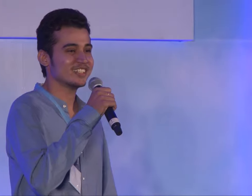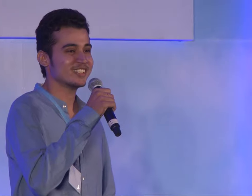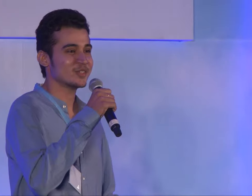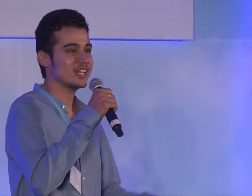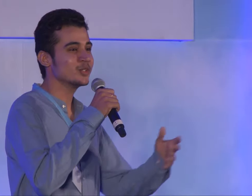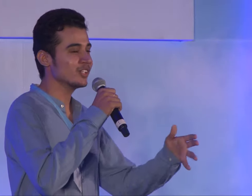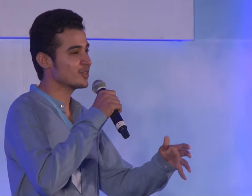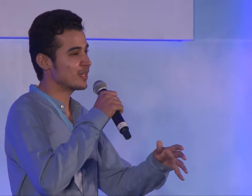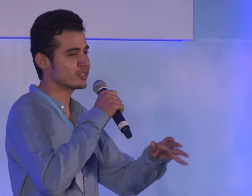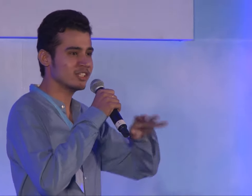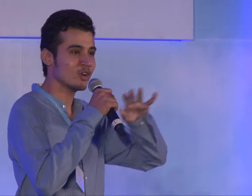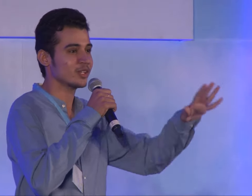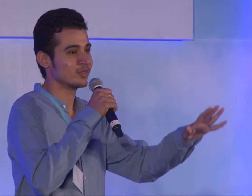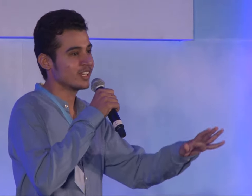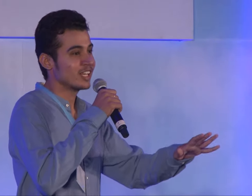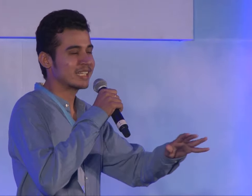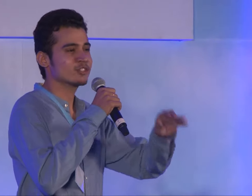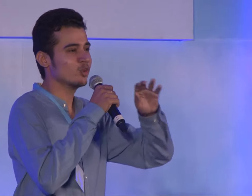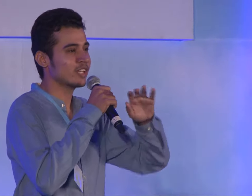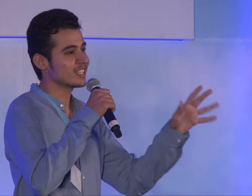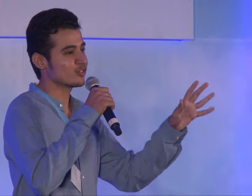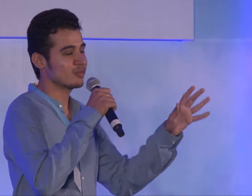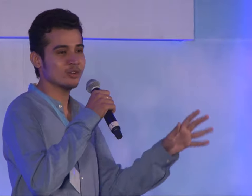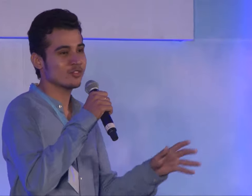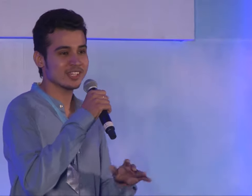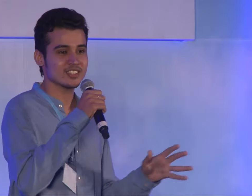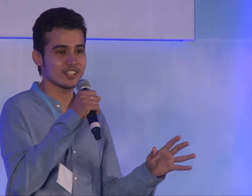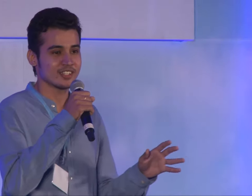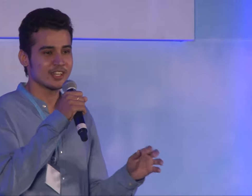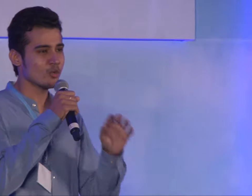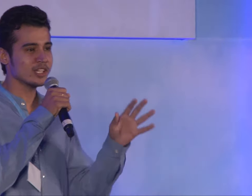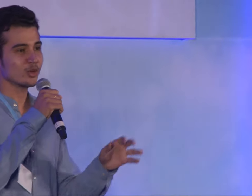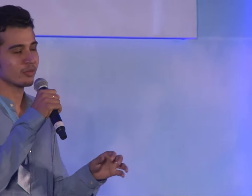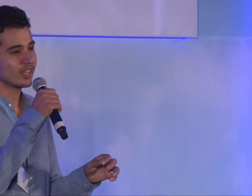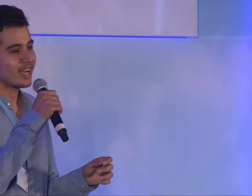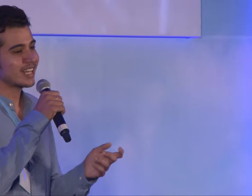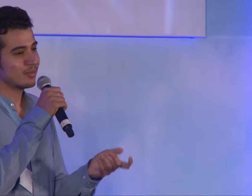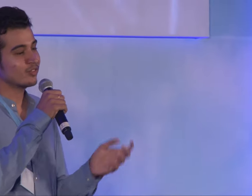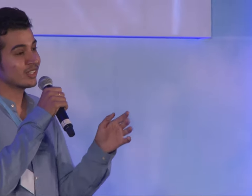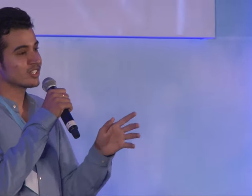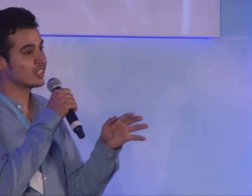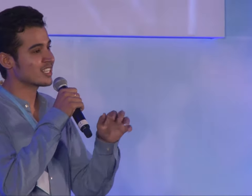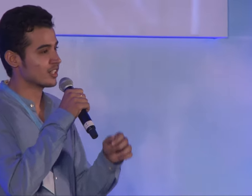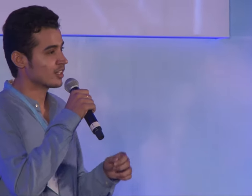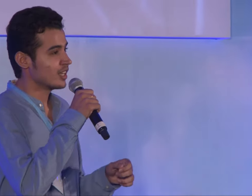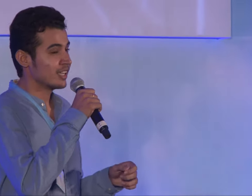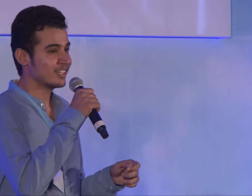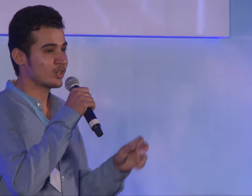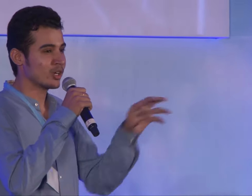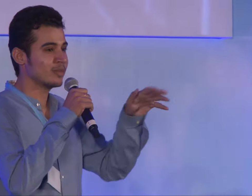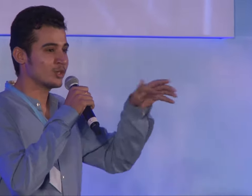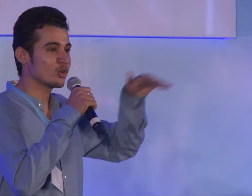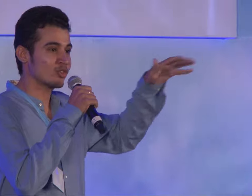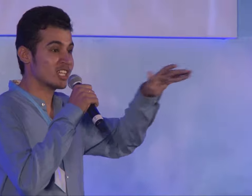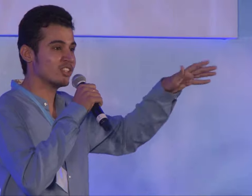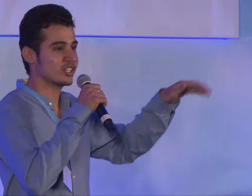And when I Googled him, there was nothing on him. Like there was no trace of somebody called Virender Singh. Nobody knew him. I typed in Virender Singh the wrestler. It